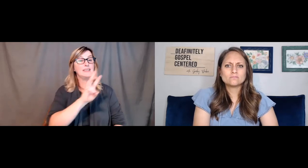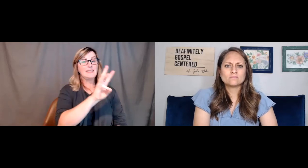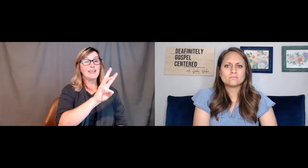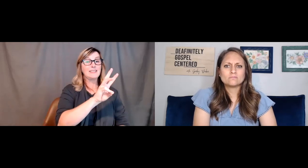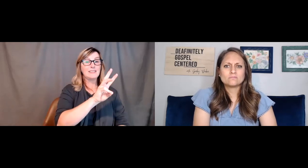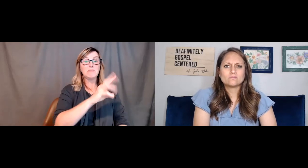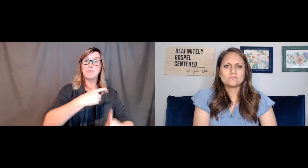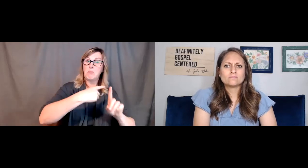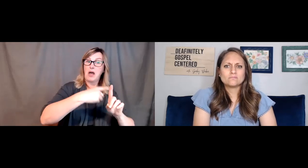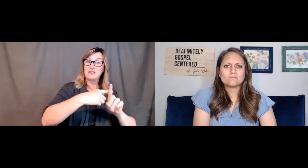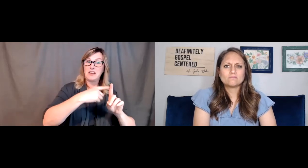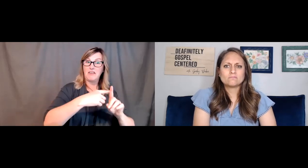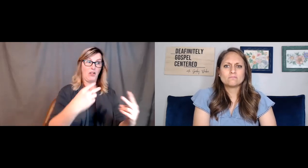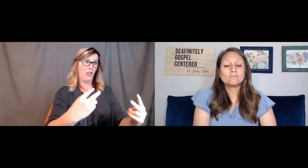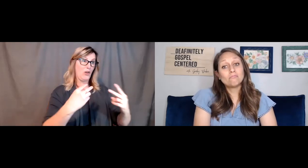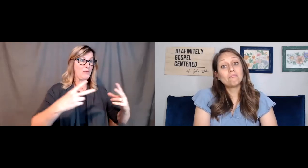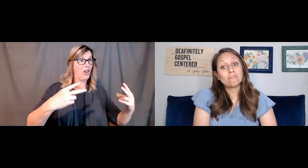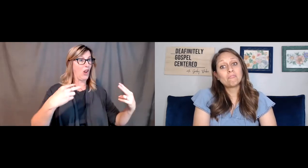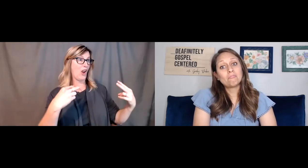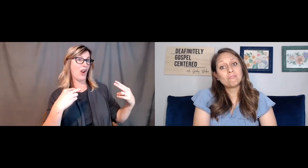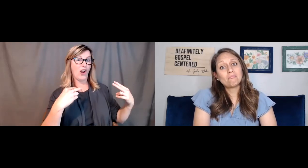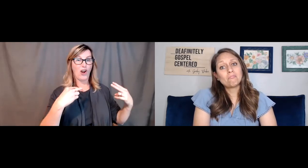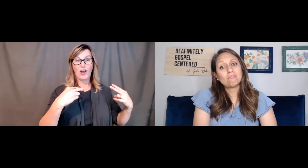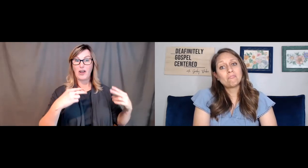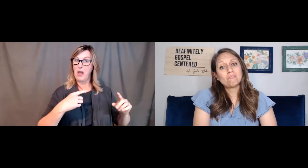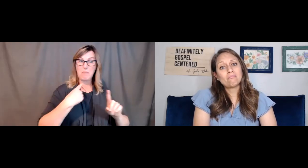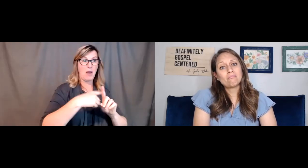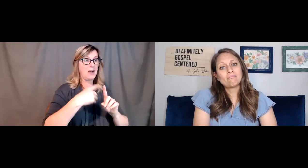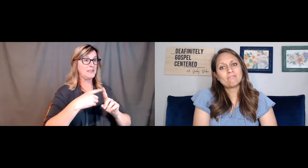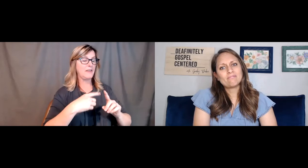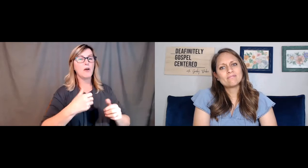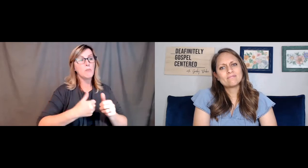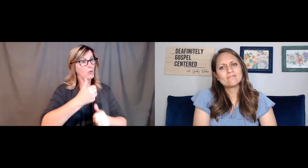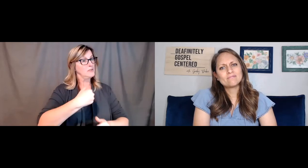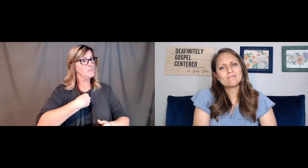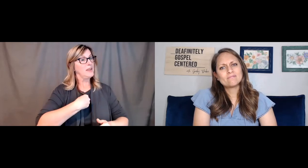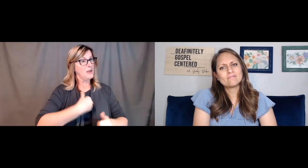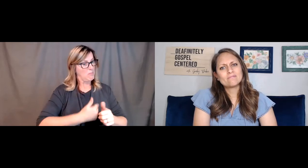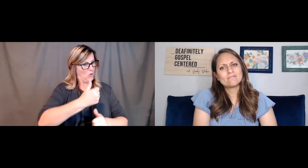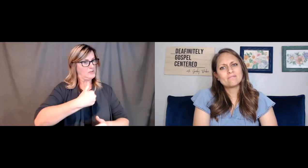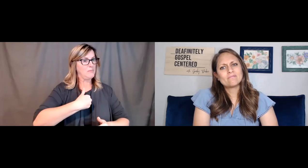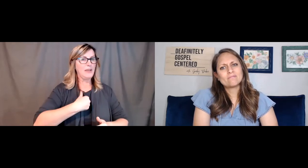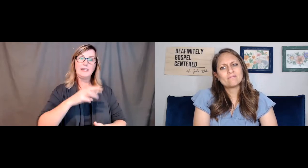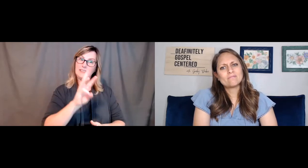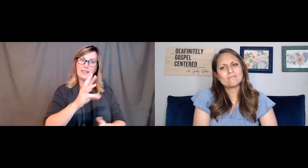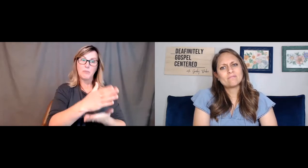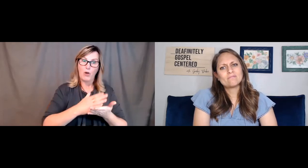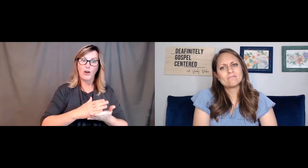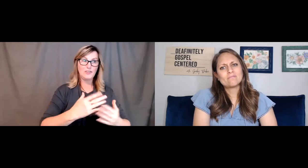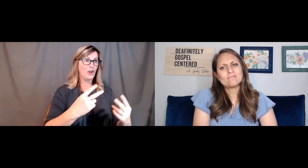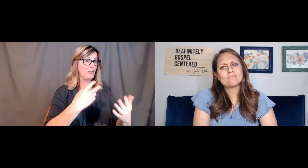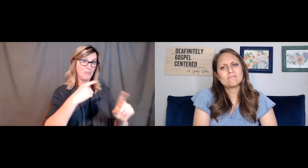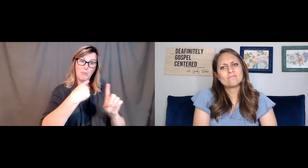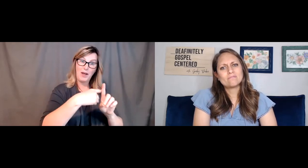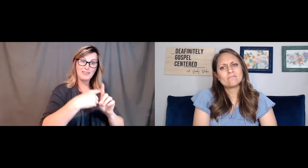in. But the other 6 I'm strong in, and they're positive things, and I want people to see those